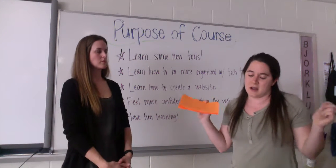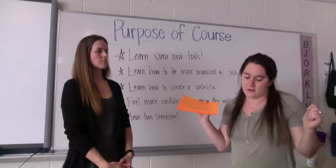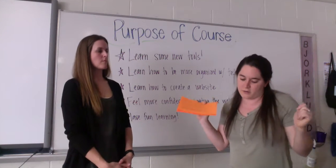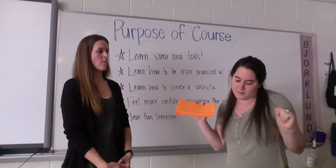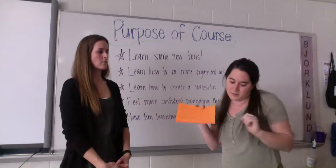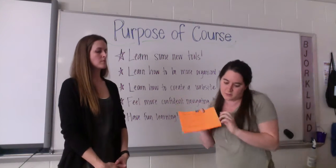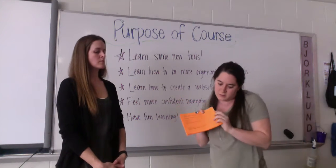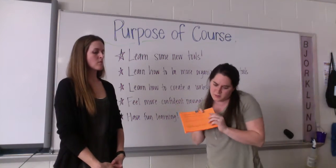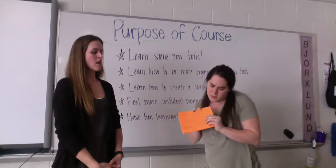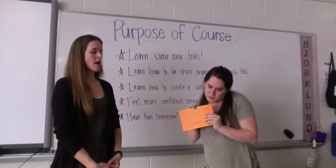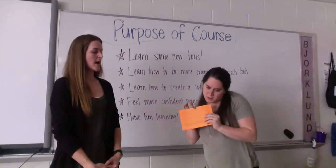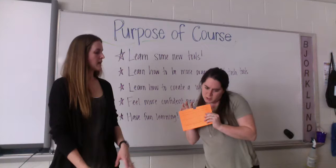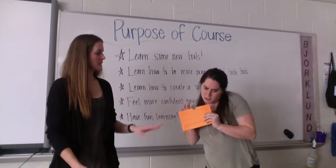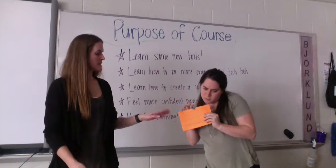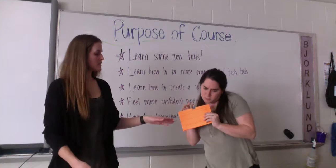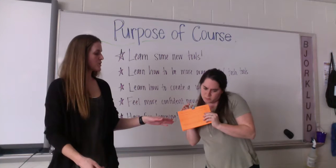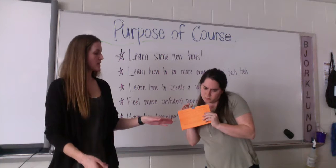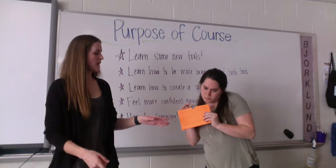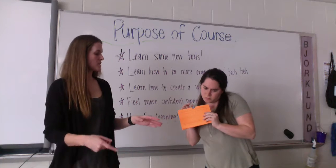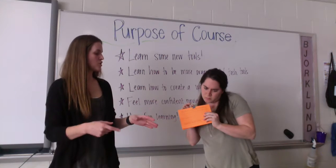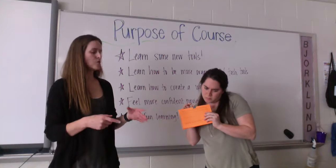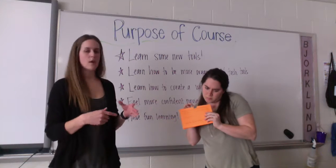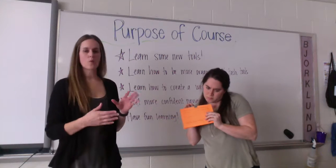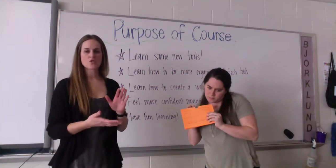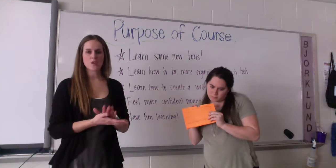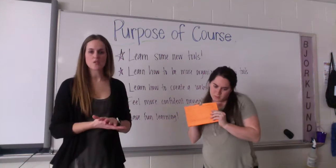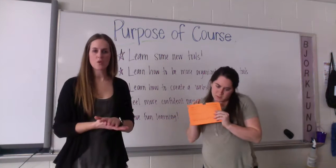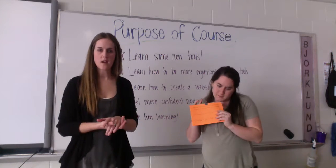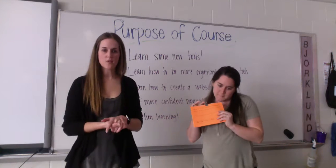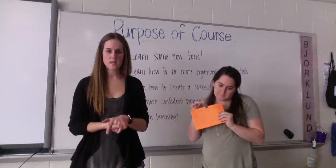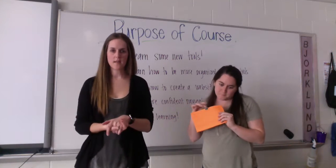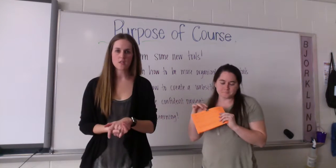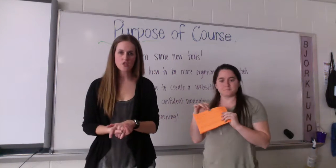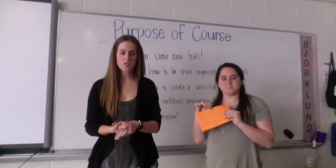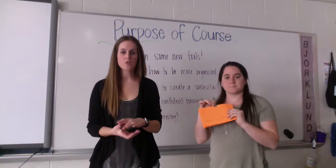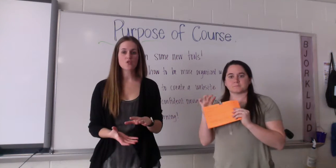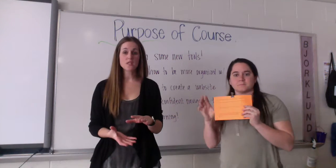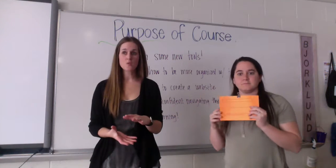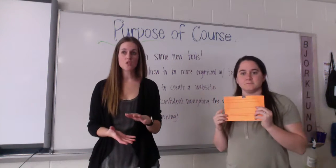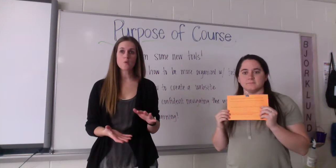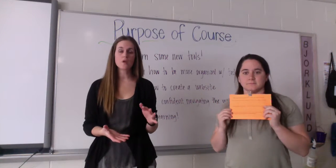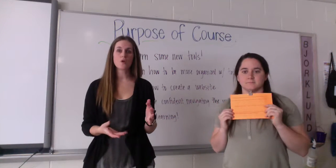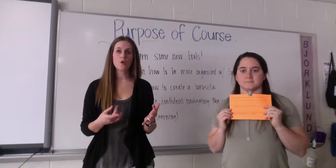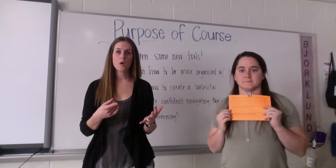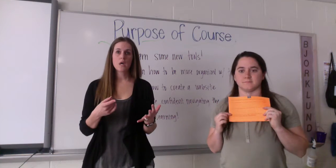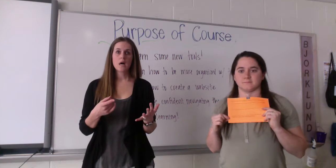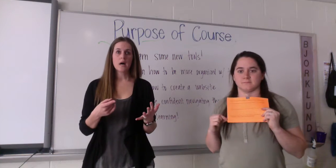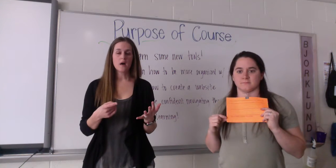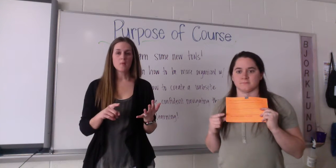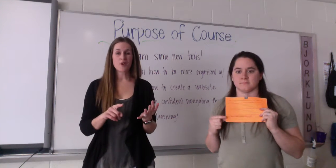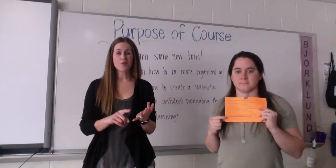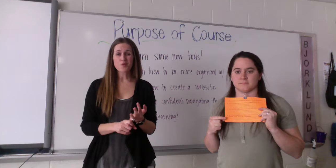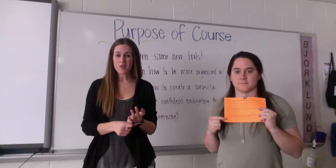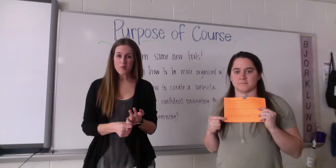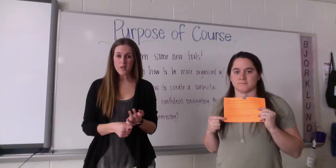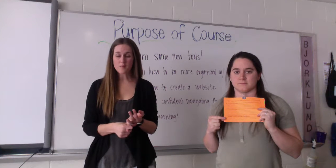don't know. So, And lastly, we're going to ask you like what strengths you have with technology. Now, strengths, we just want to know, are you really good when it comes